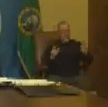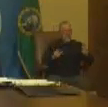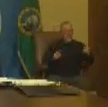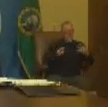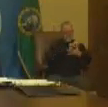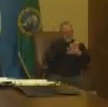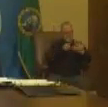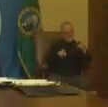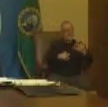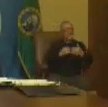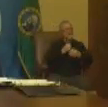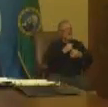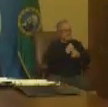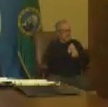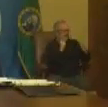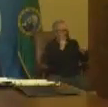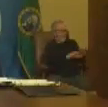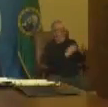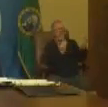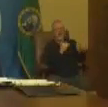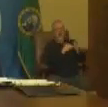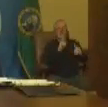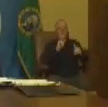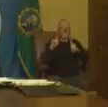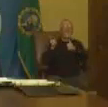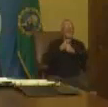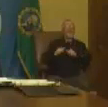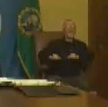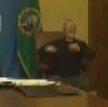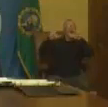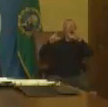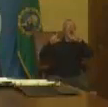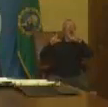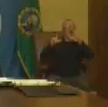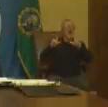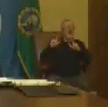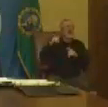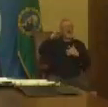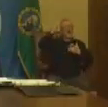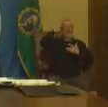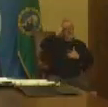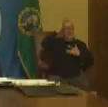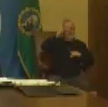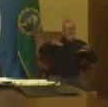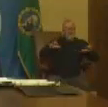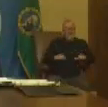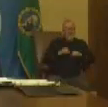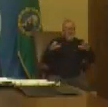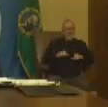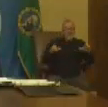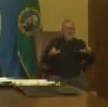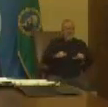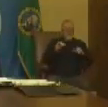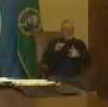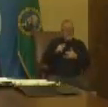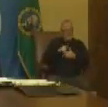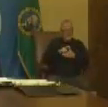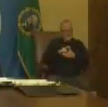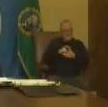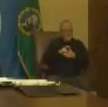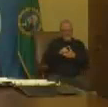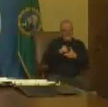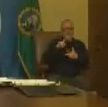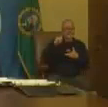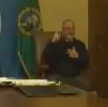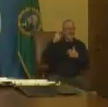activity, second, testing, third, contact tracing, fourth, risk to